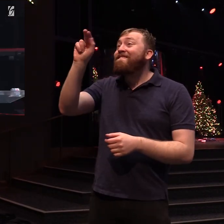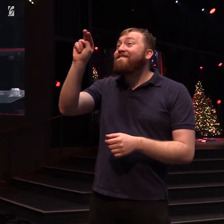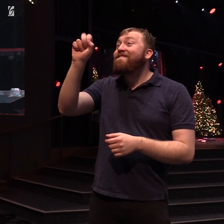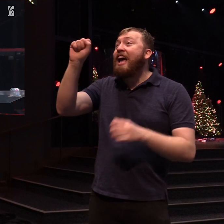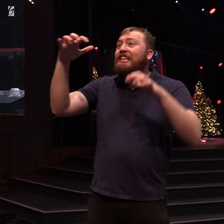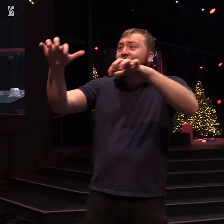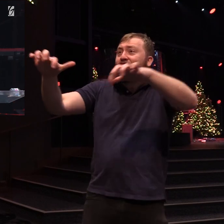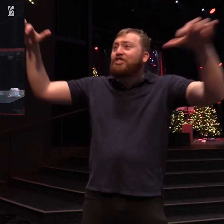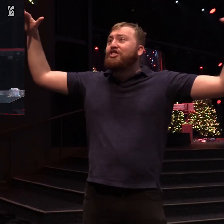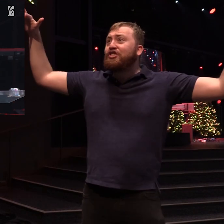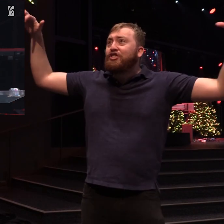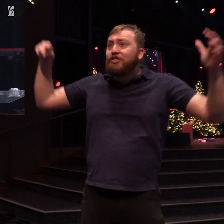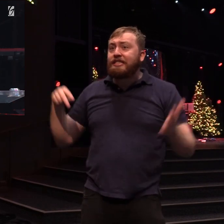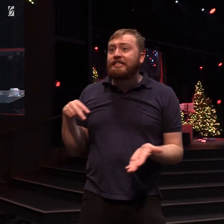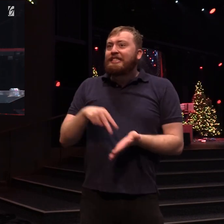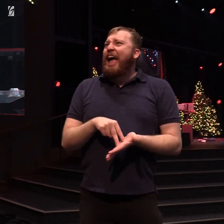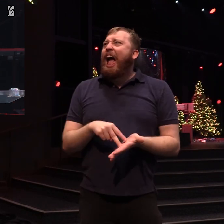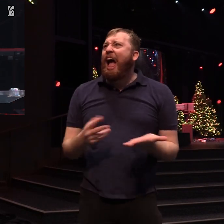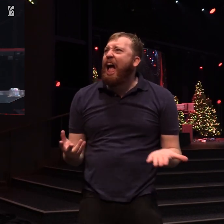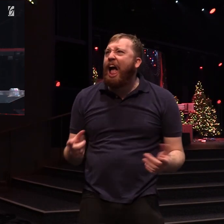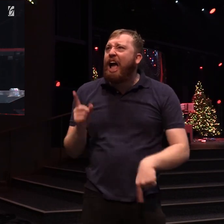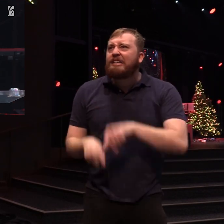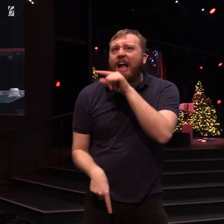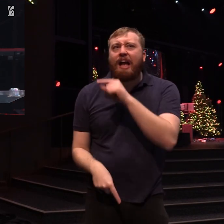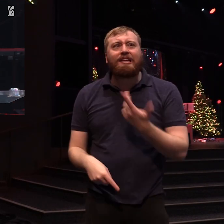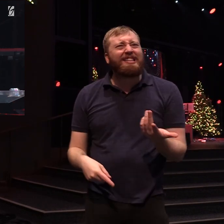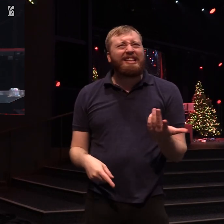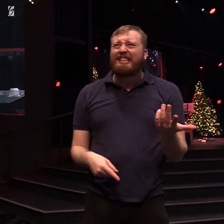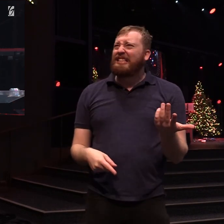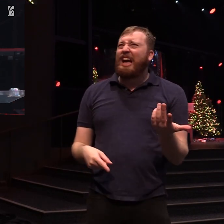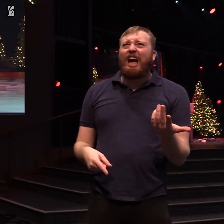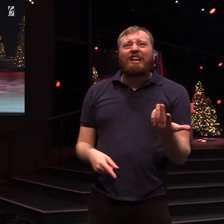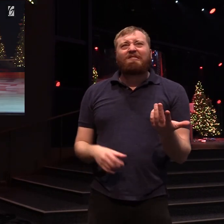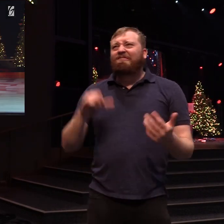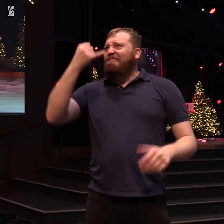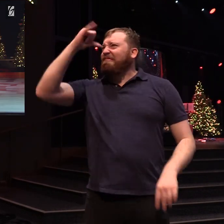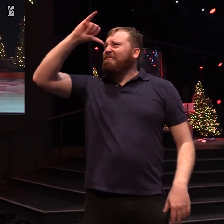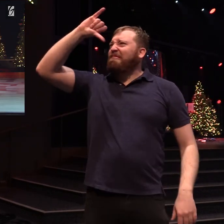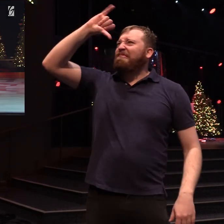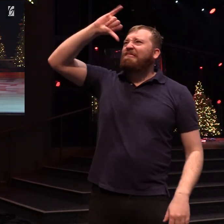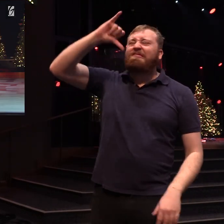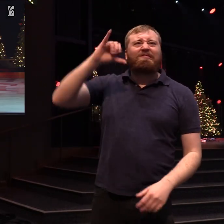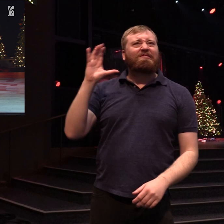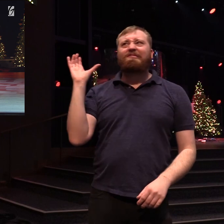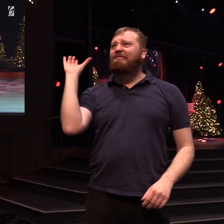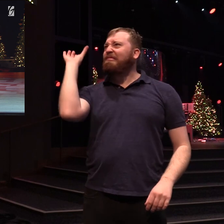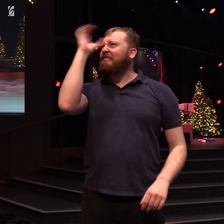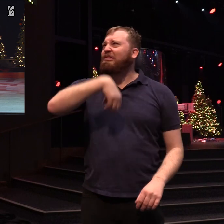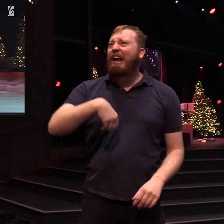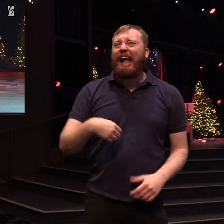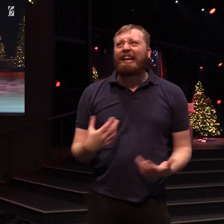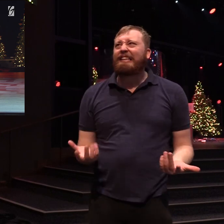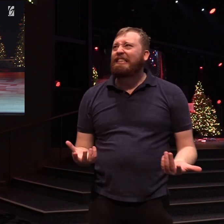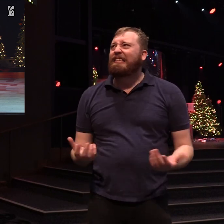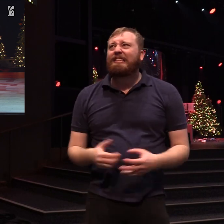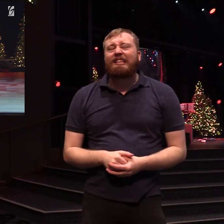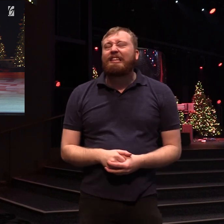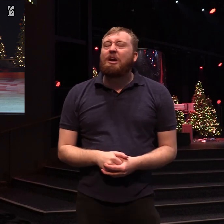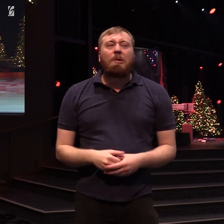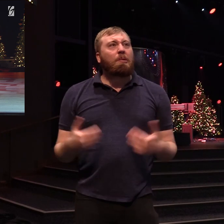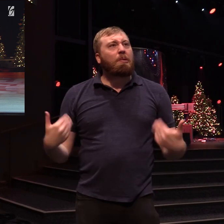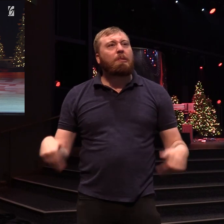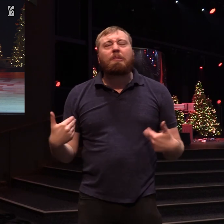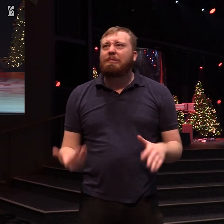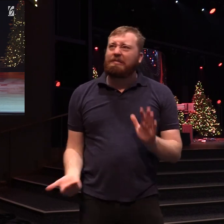Dolly painting? Is this a science fiction movie? It's been a year like none other. One thing's